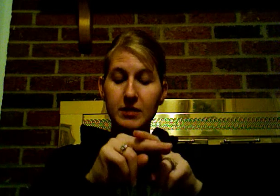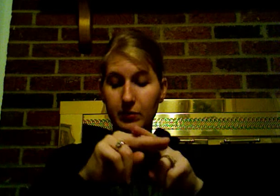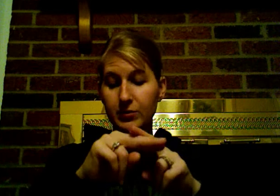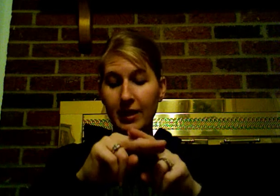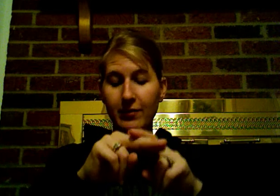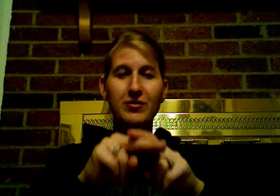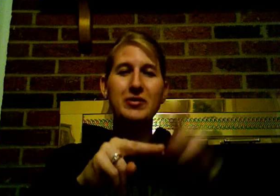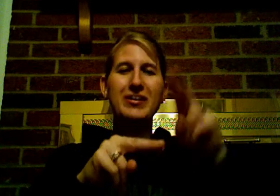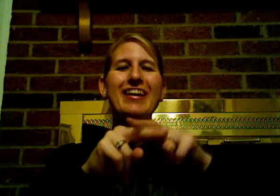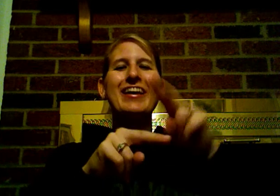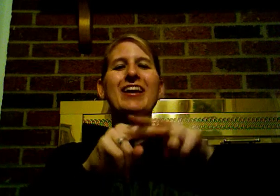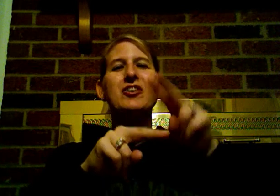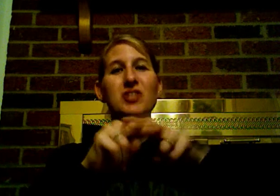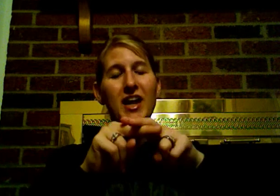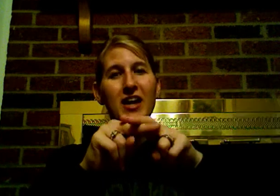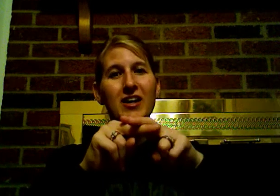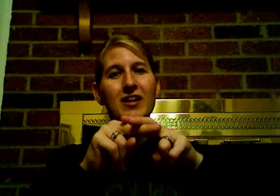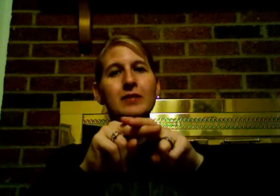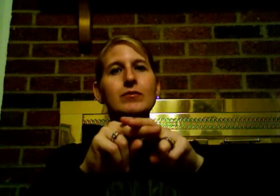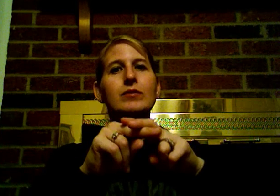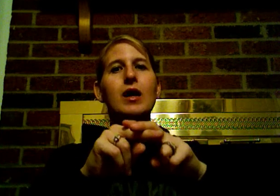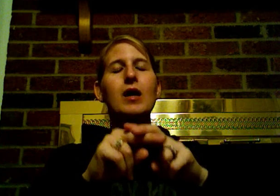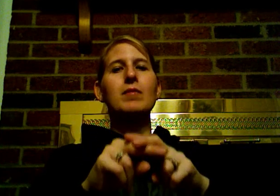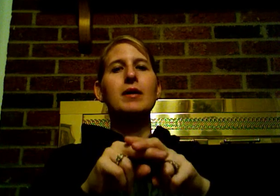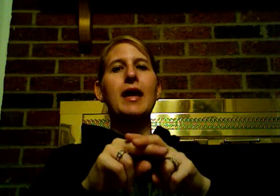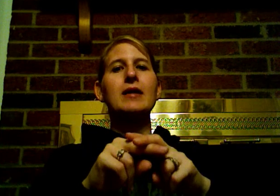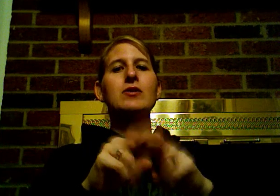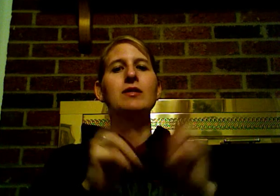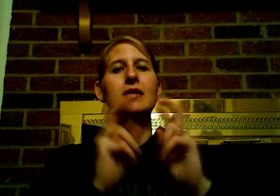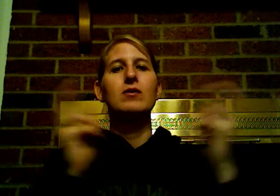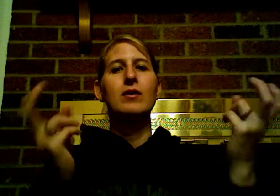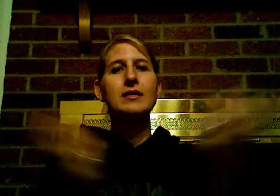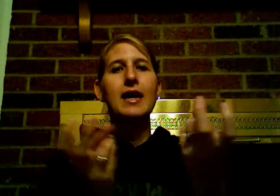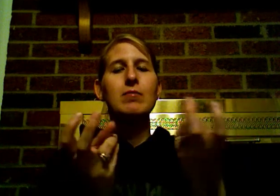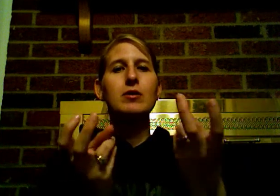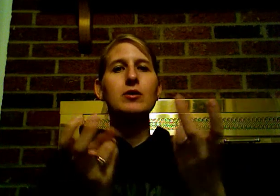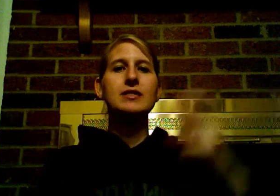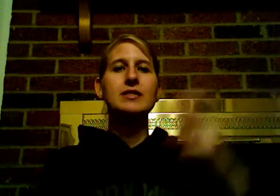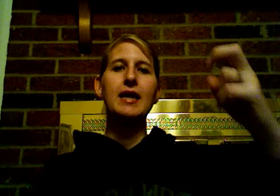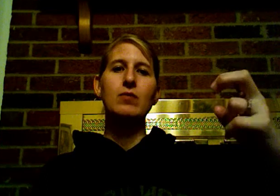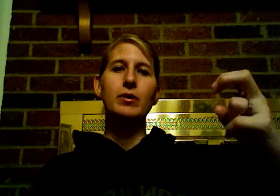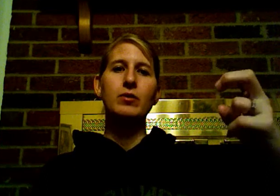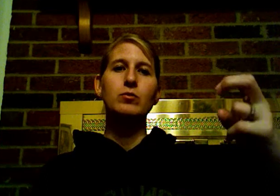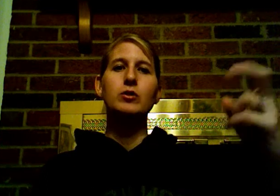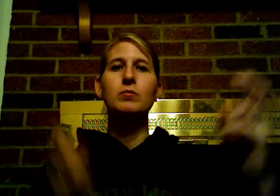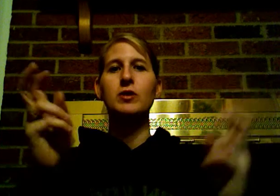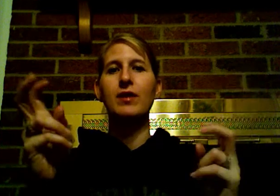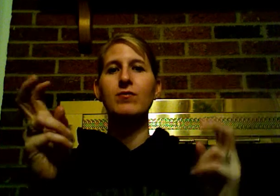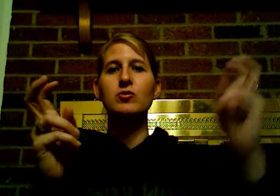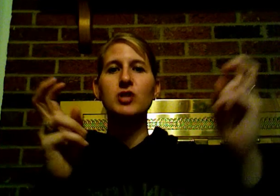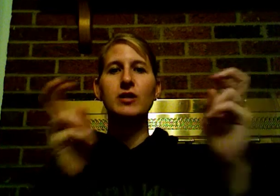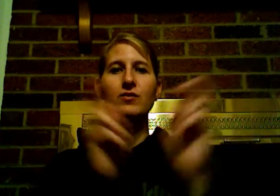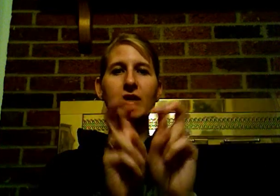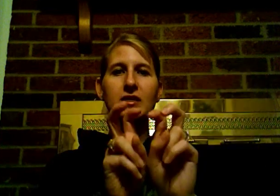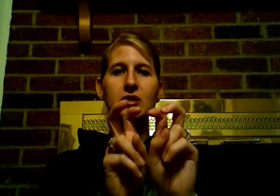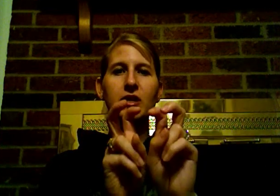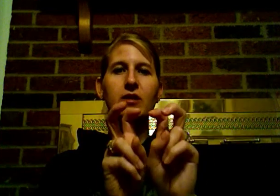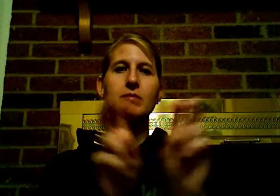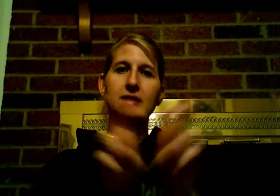doing a lot of reviewing. Your chair, again, you can set it around a table, you can set it anywhere in the room, you can have two chairs facing each other, beside